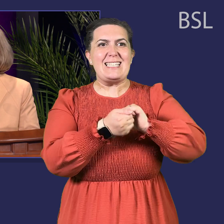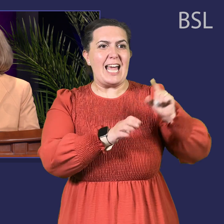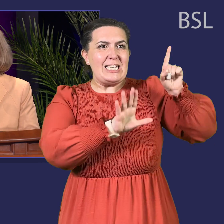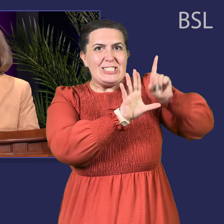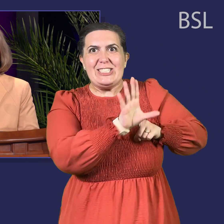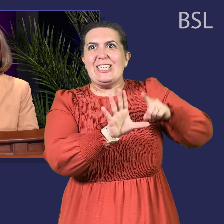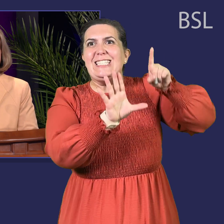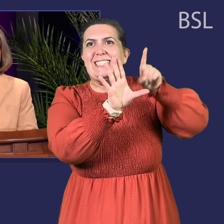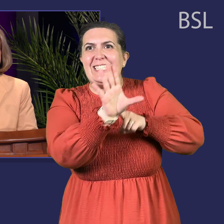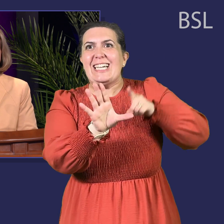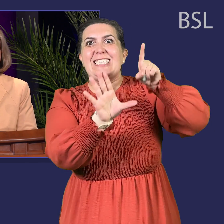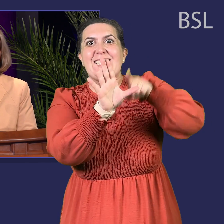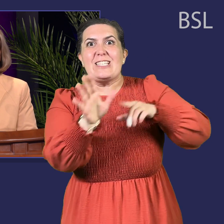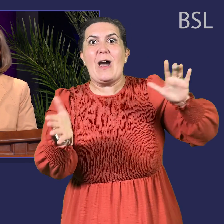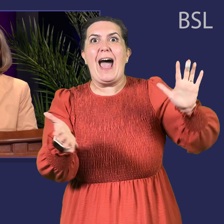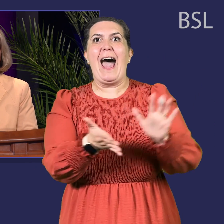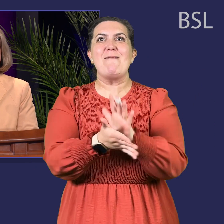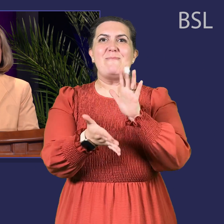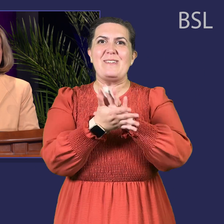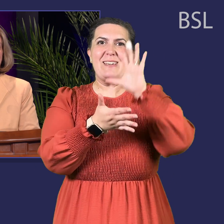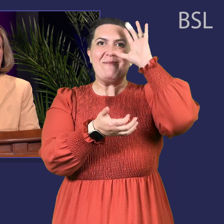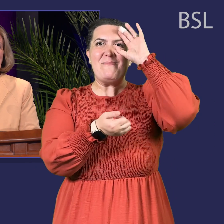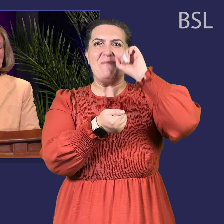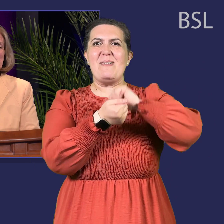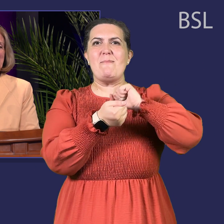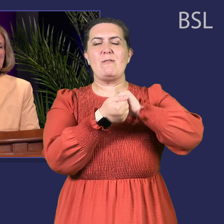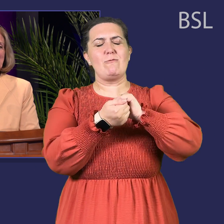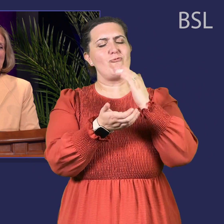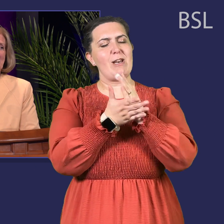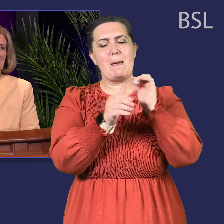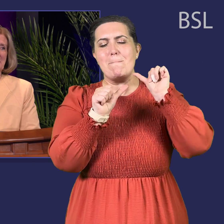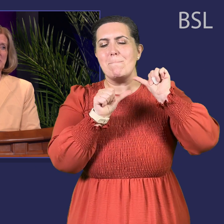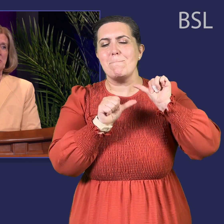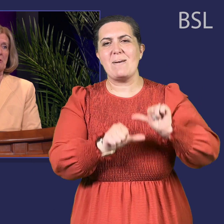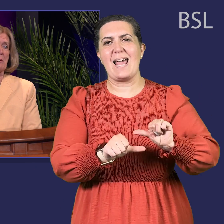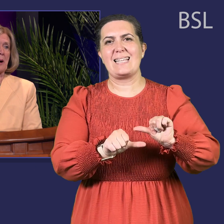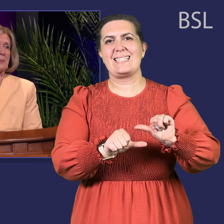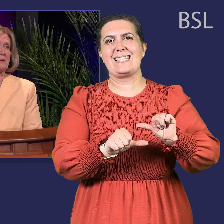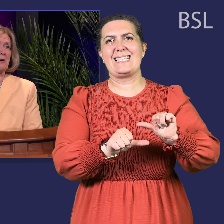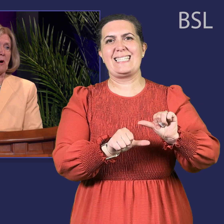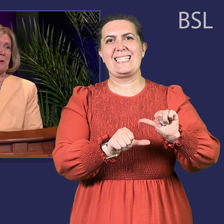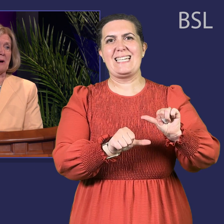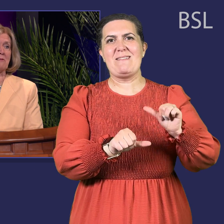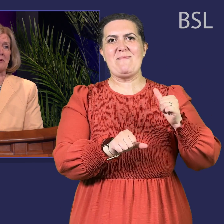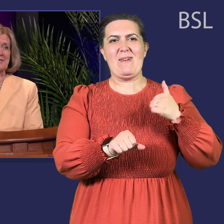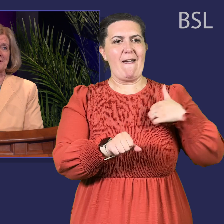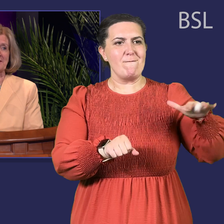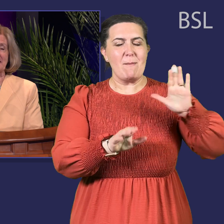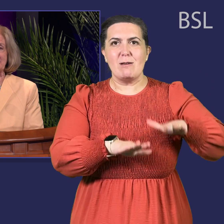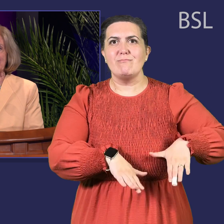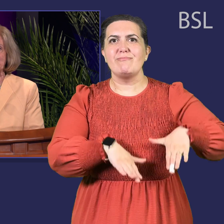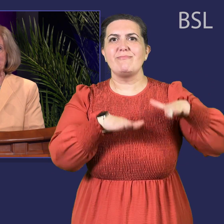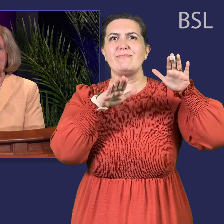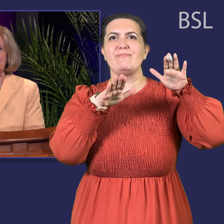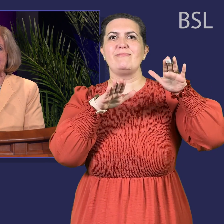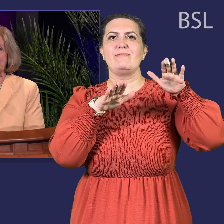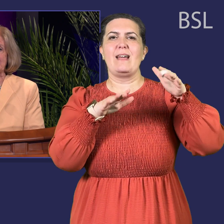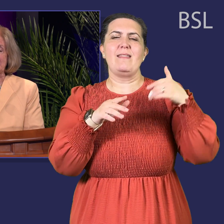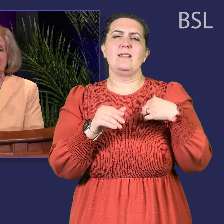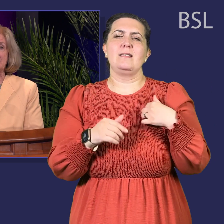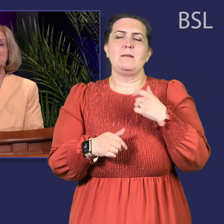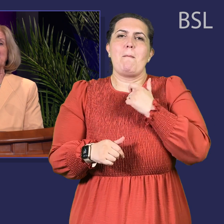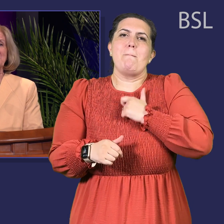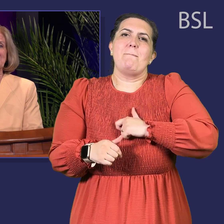childhood memories and the decades of happy memories that have followed, being blessed to grow up in the home of Russell and Ansel